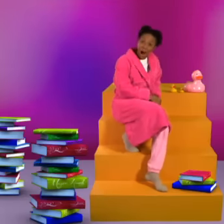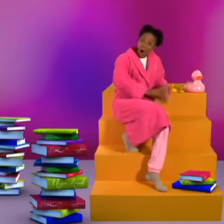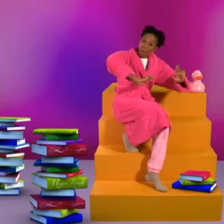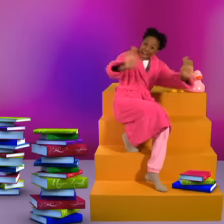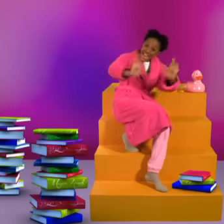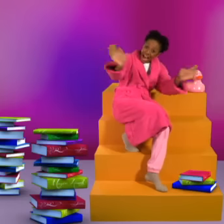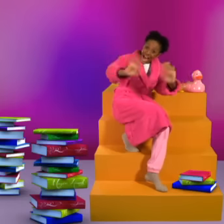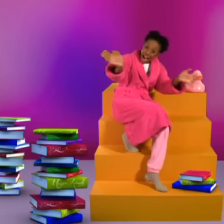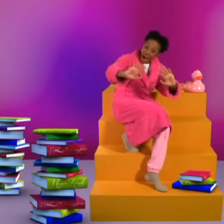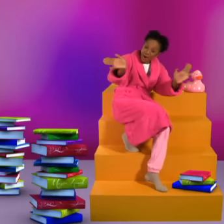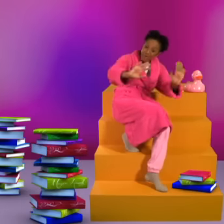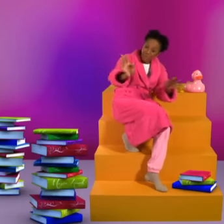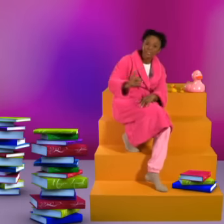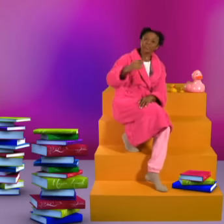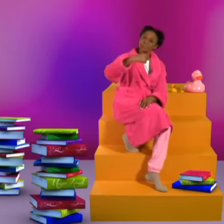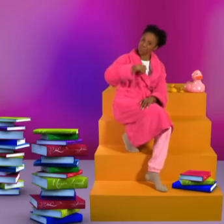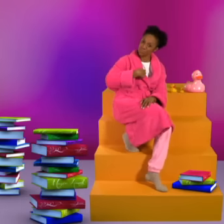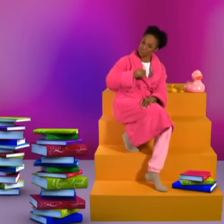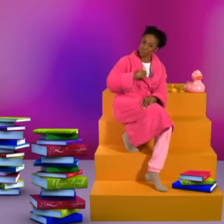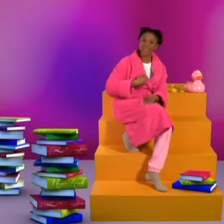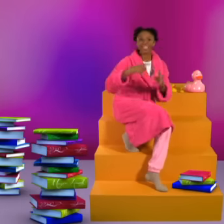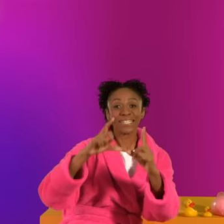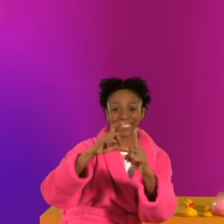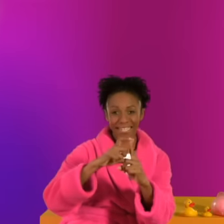Oh, hello! My name is